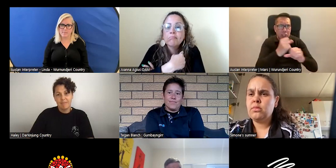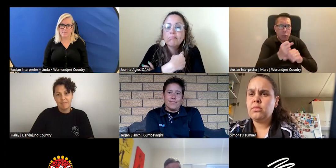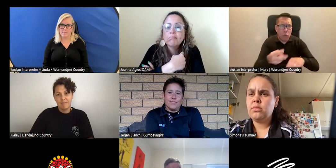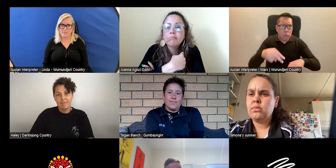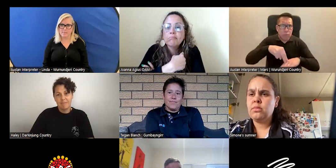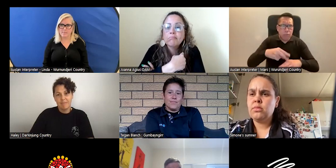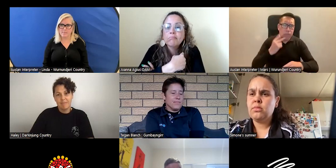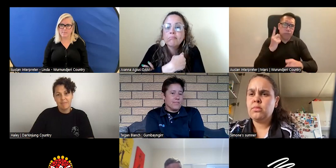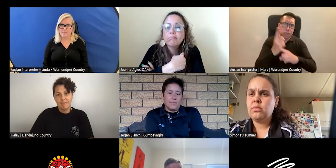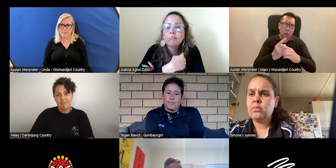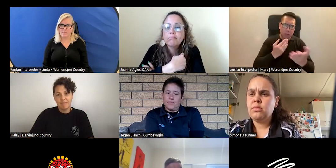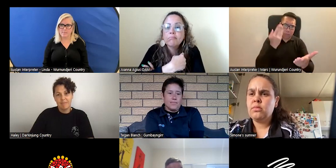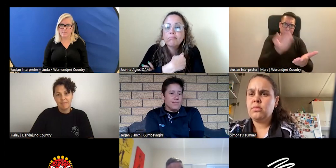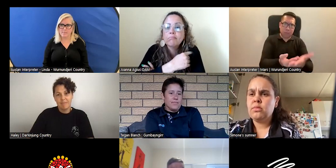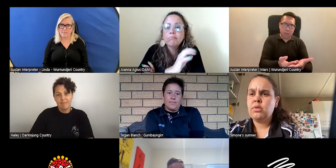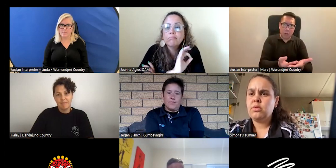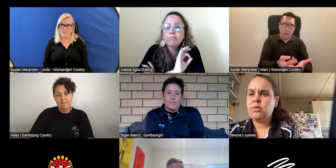the voice bill in Parliament?